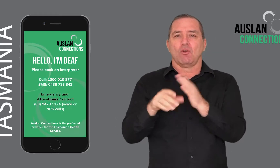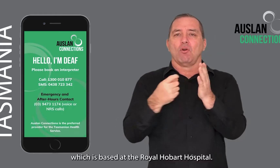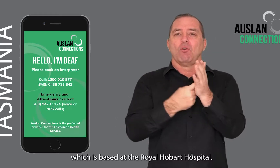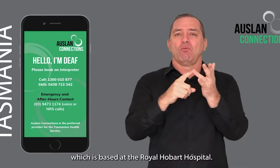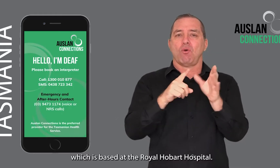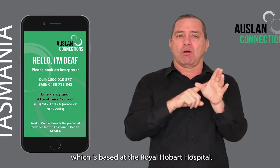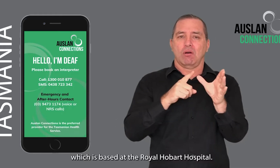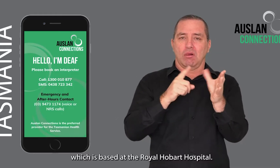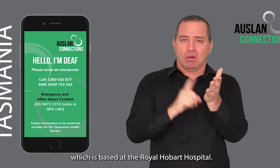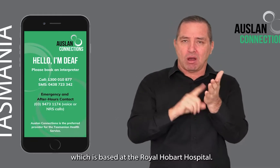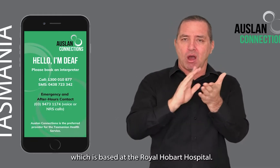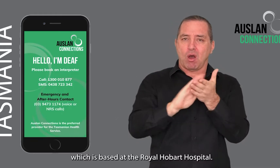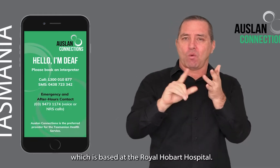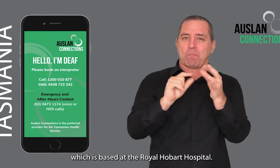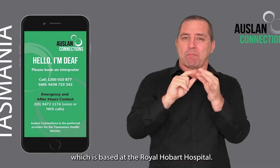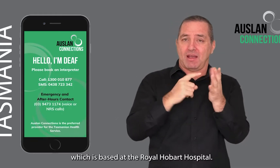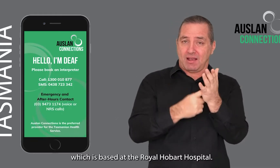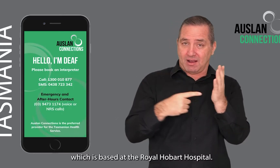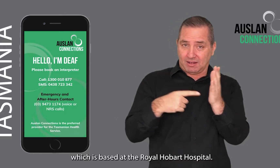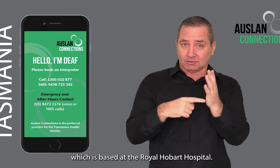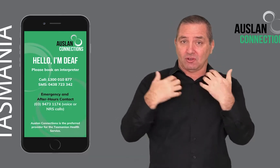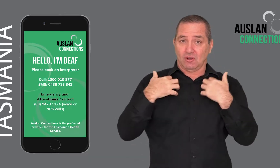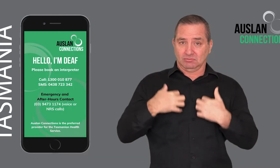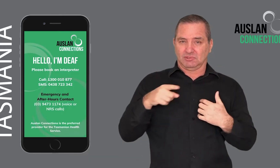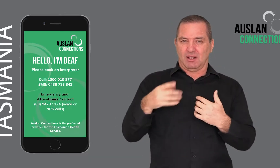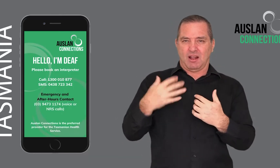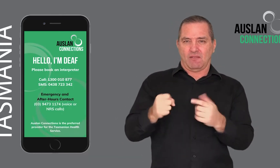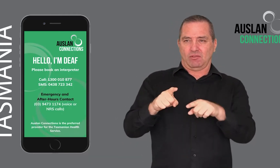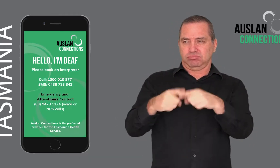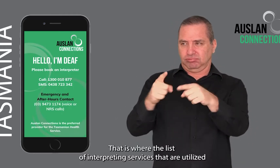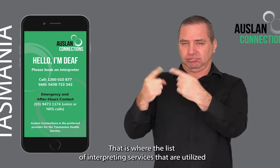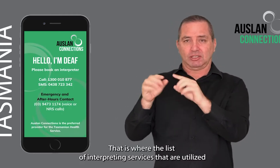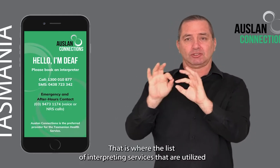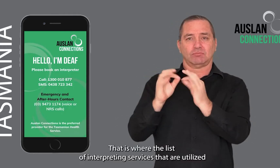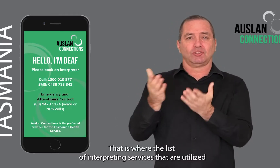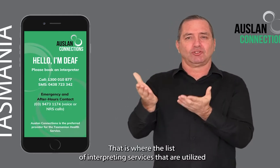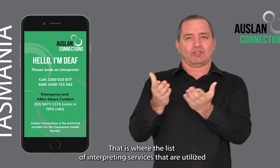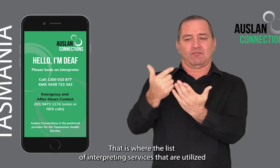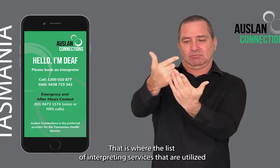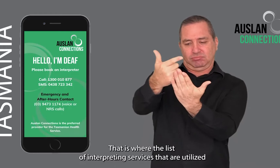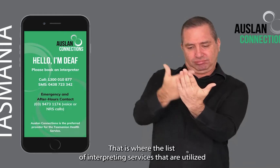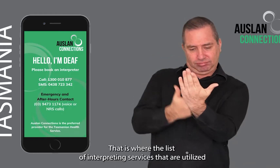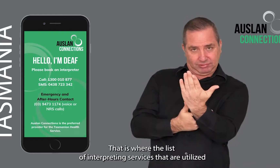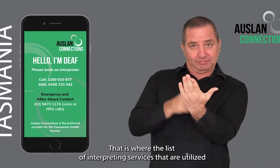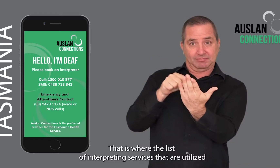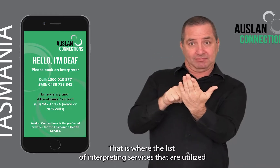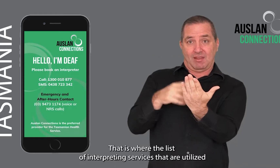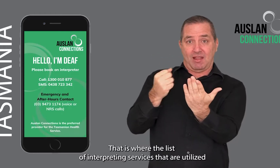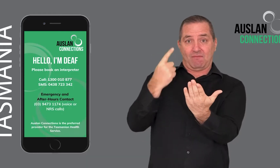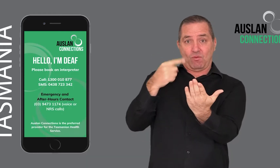Is based at the Royal Hobart Hospital. That is where the list of interpreting services that are utilised